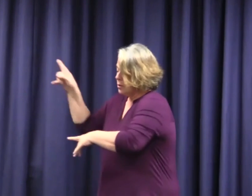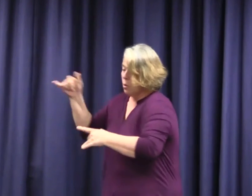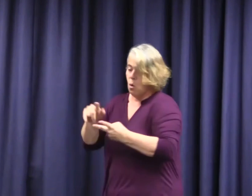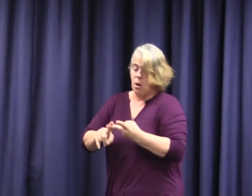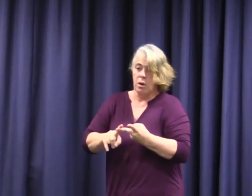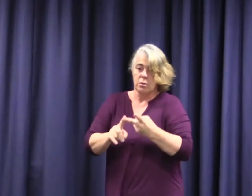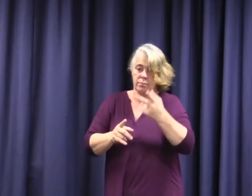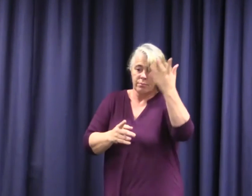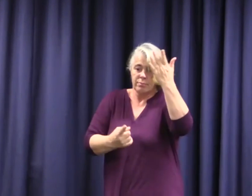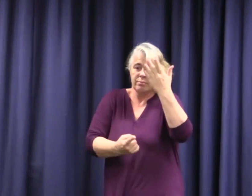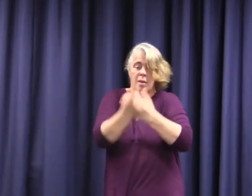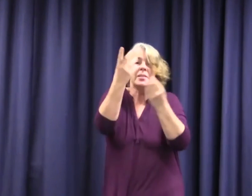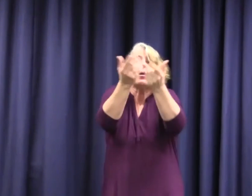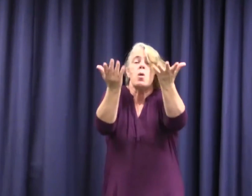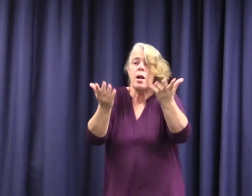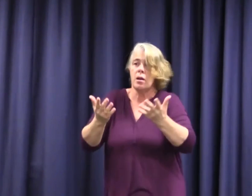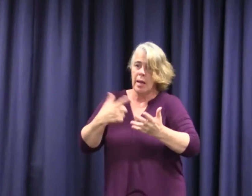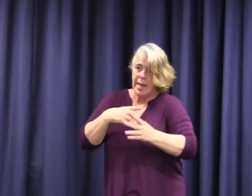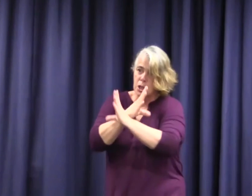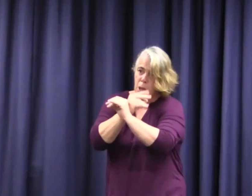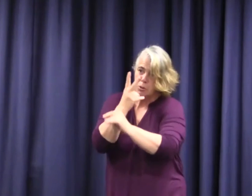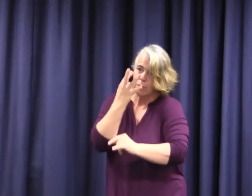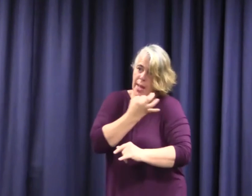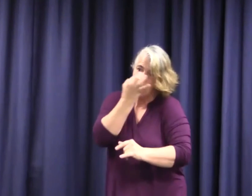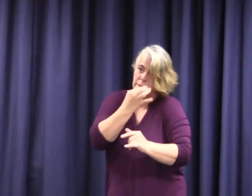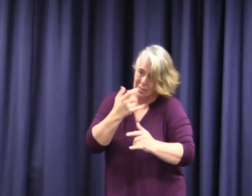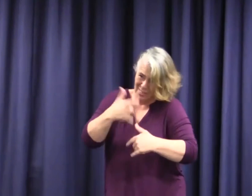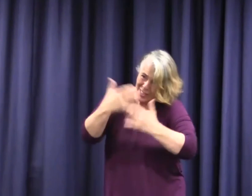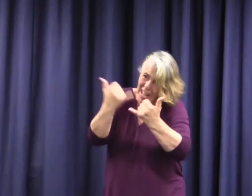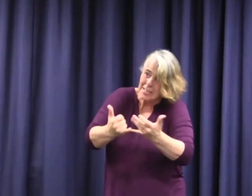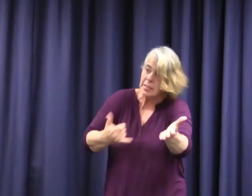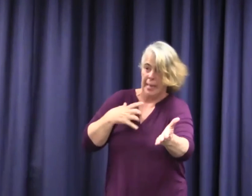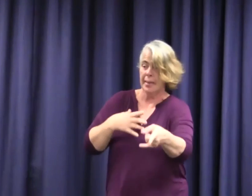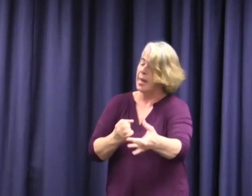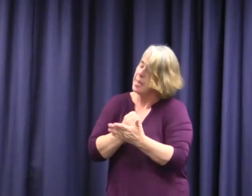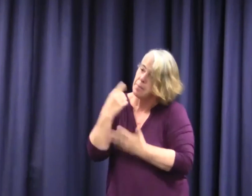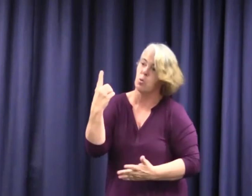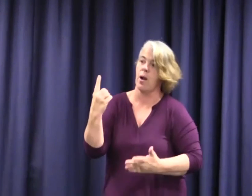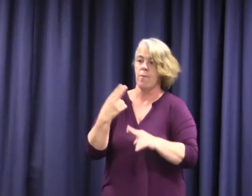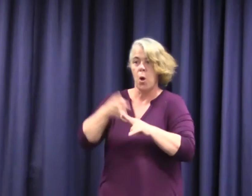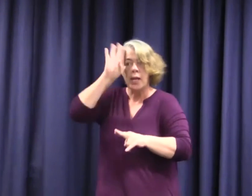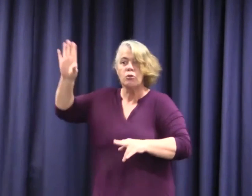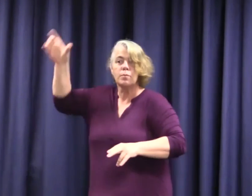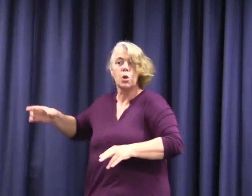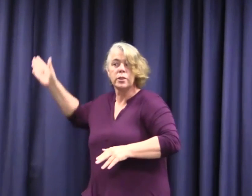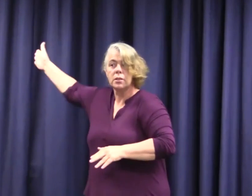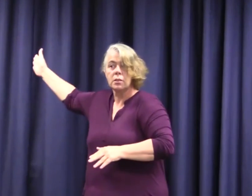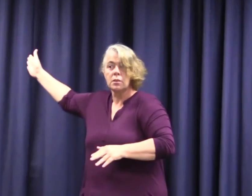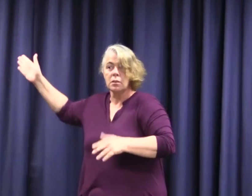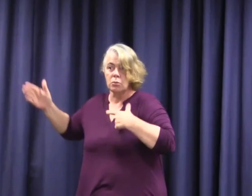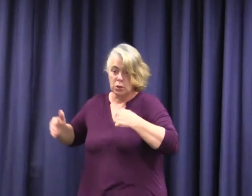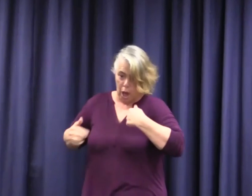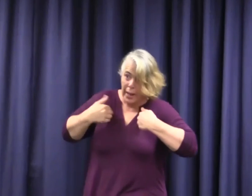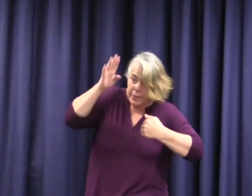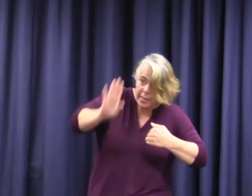make contact to book the VRI service? Say I'm at hospital or I'm somewhere else and I need to Skype during those hours. I mean, for me,